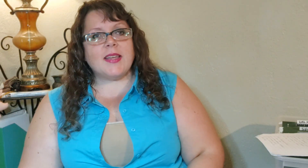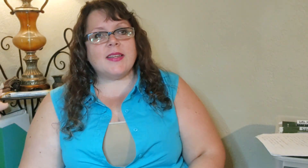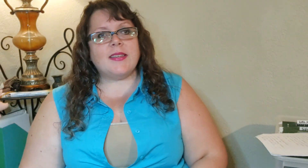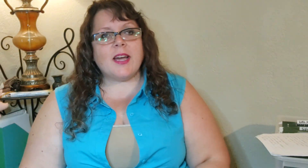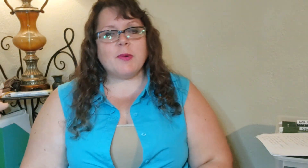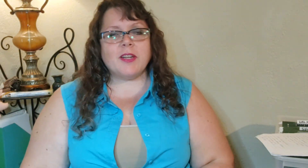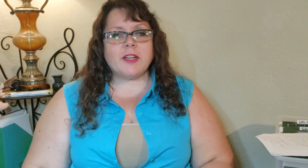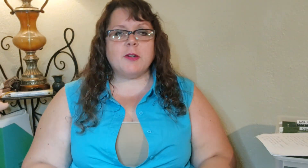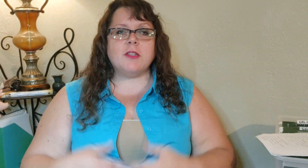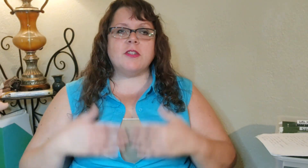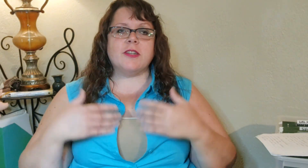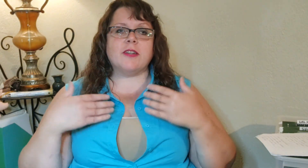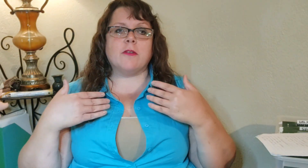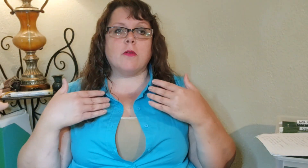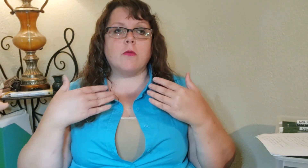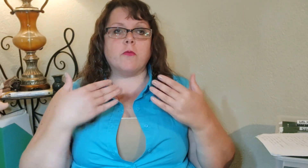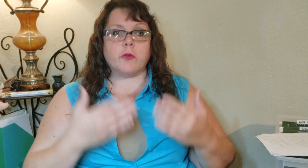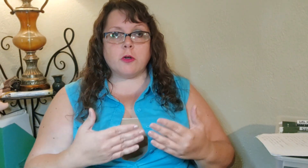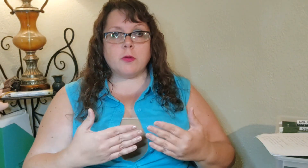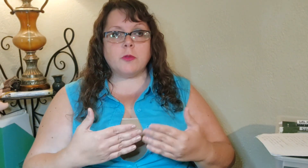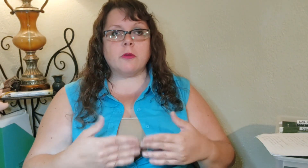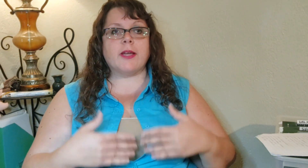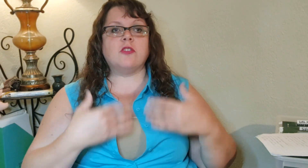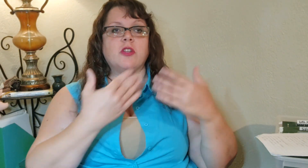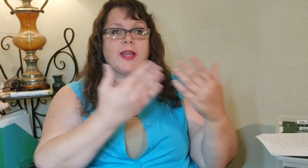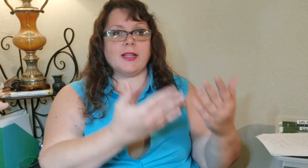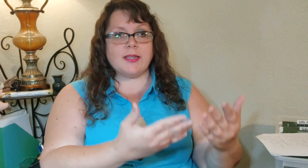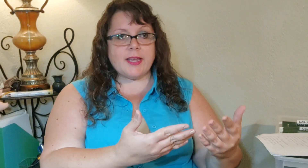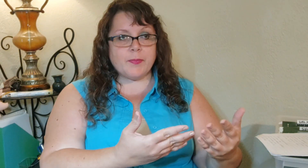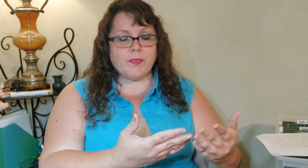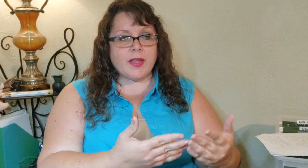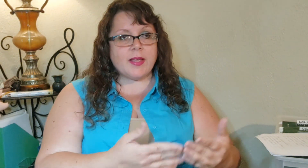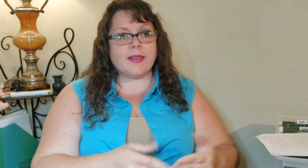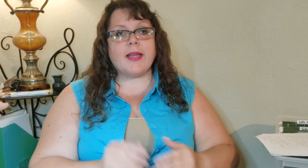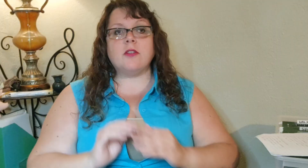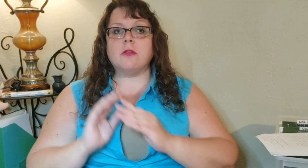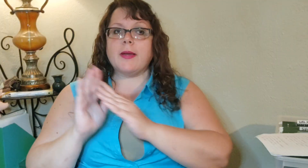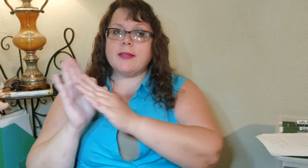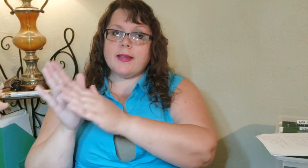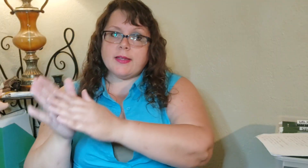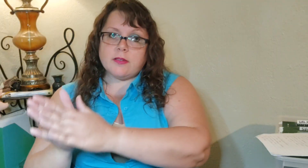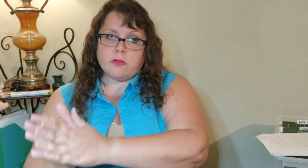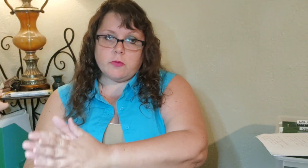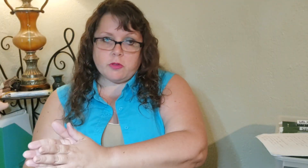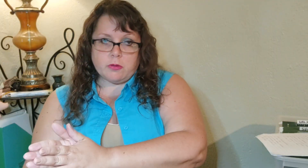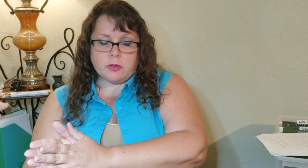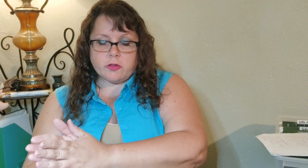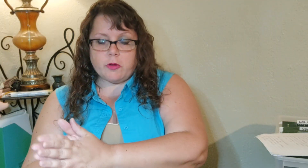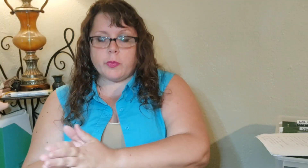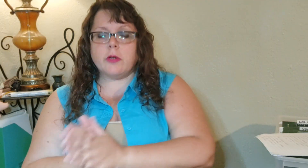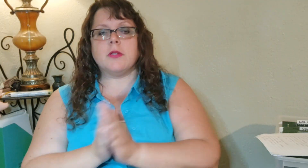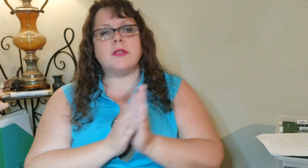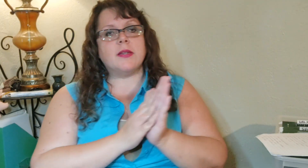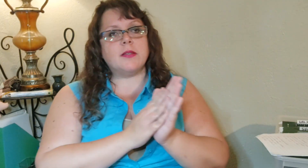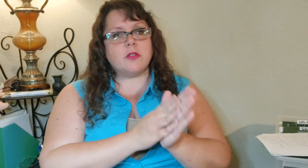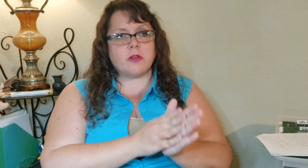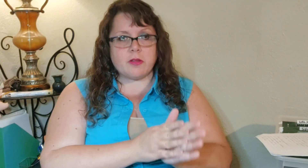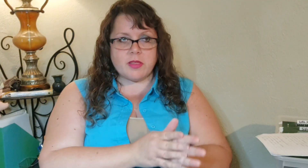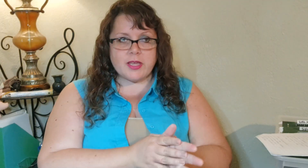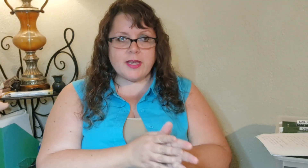And now we're going to go into verb directionality, like directed as a certain person, certain